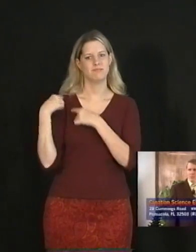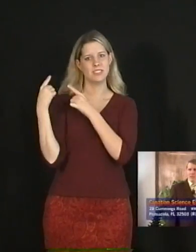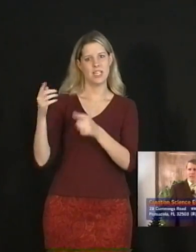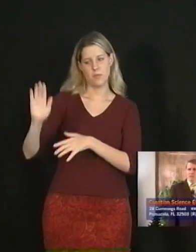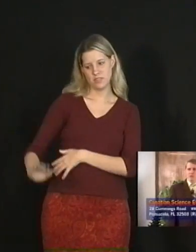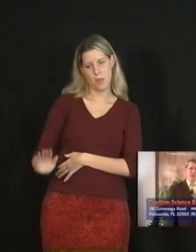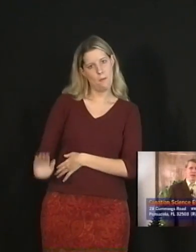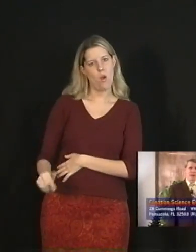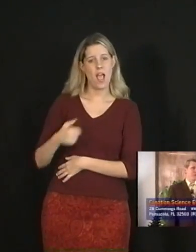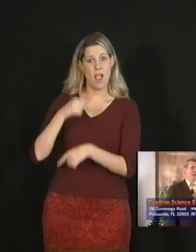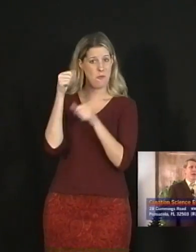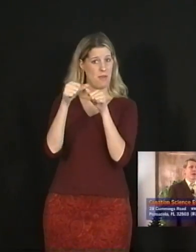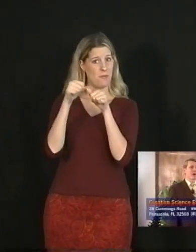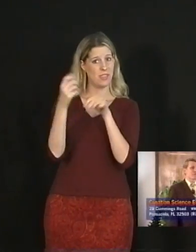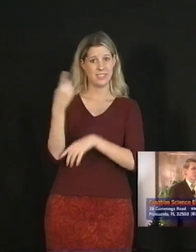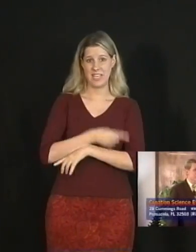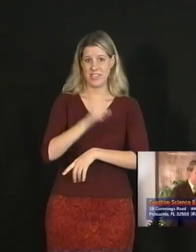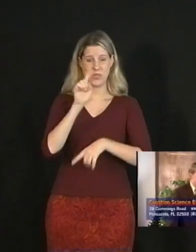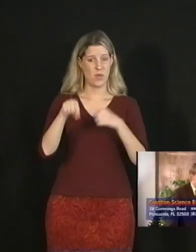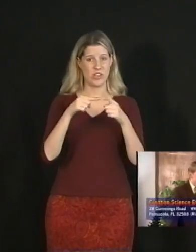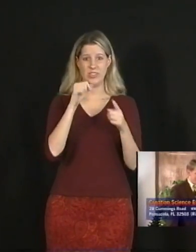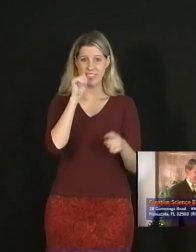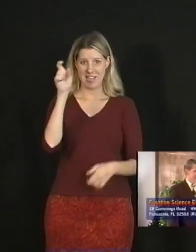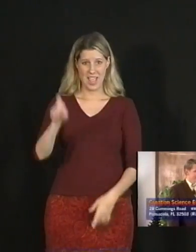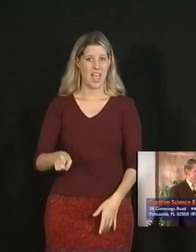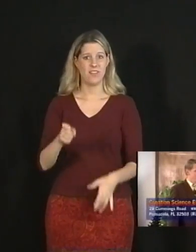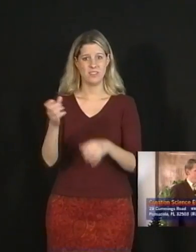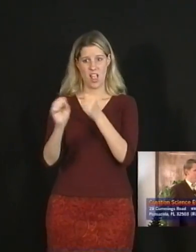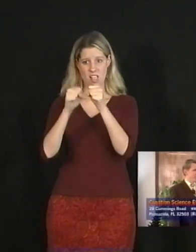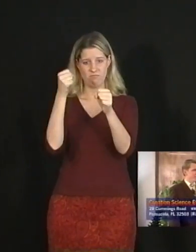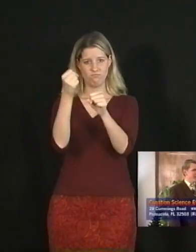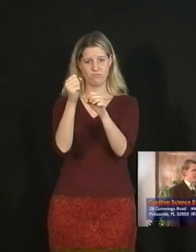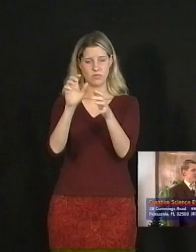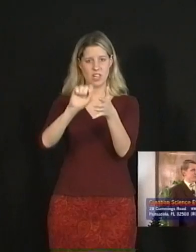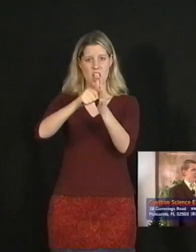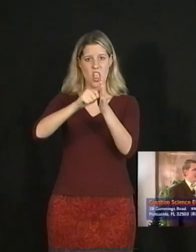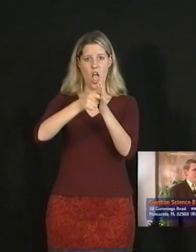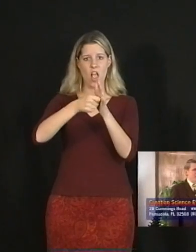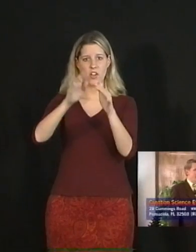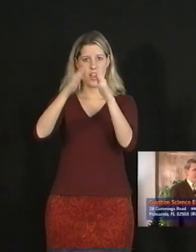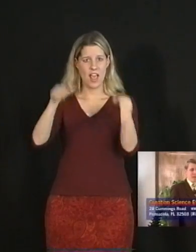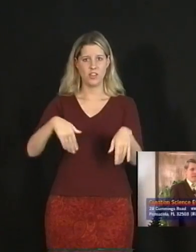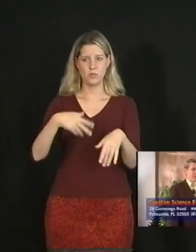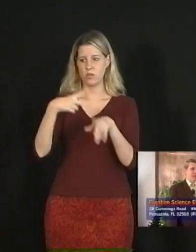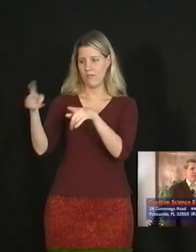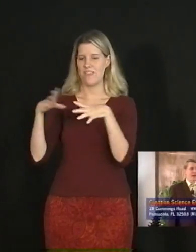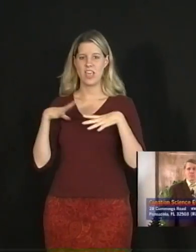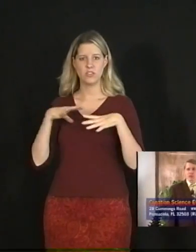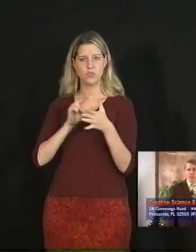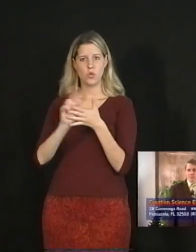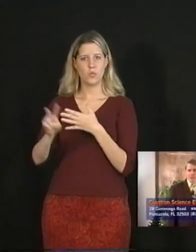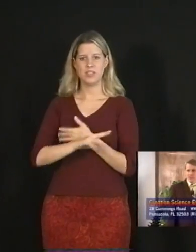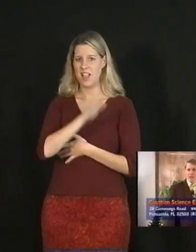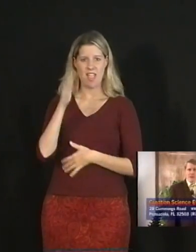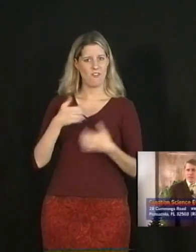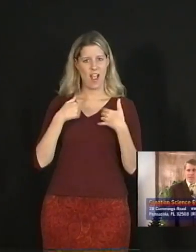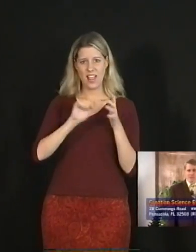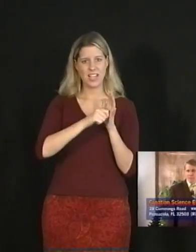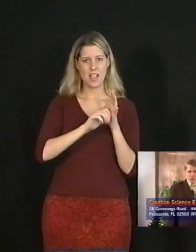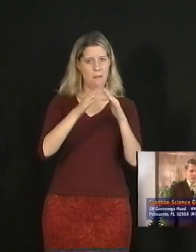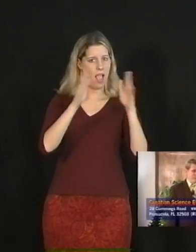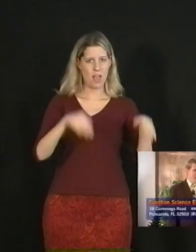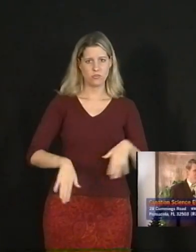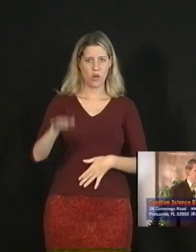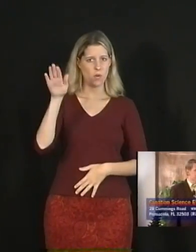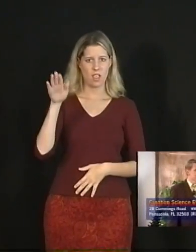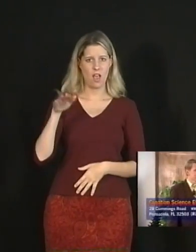I remember the days when you did not have to lock your house. We'd go off on vacation for 2 weeks. I never had a key to my house growing up. Never did have a key.